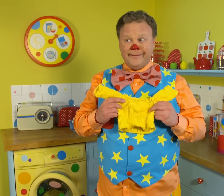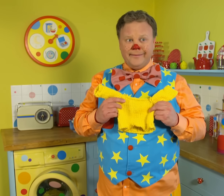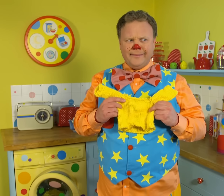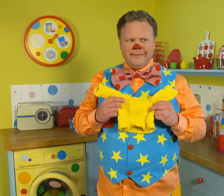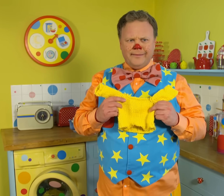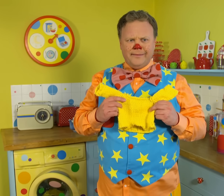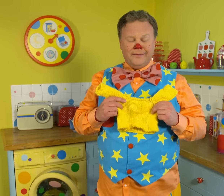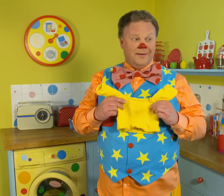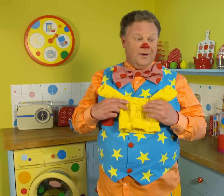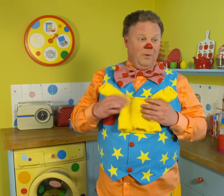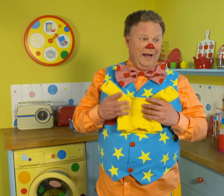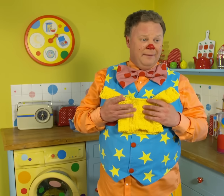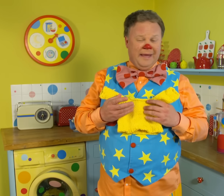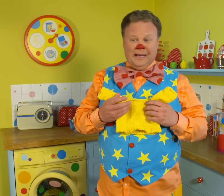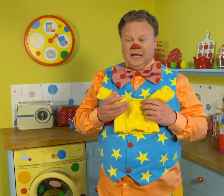might be able to wear it? Oh, I mean,